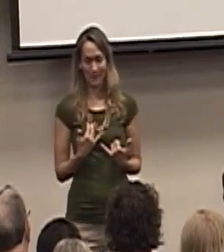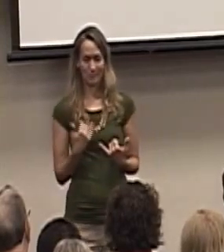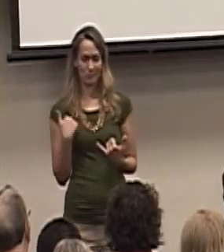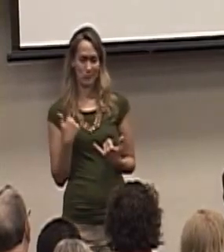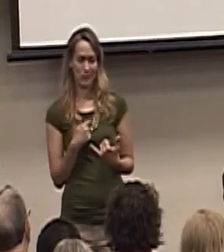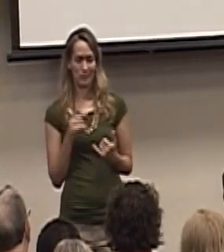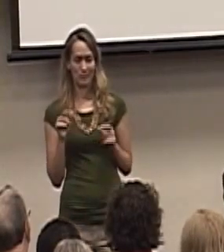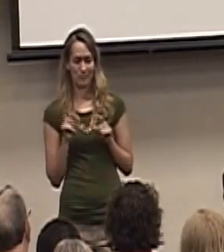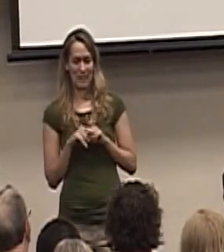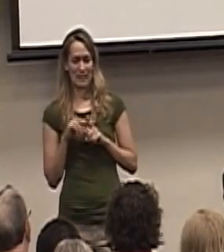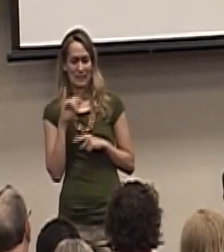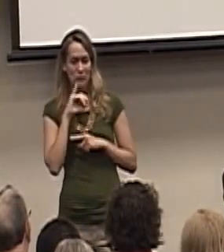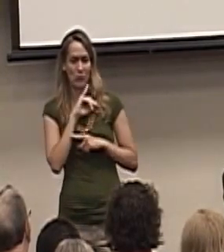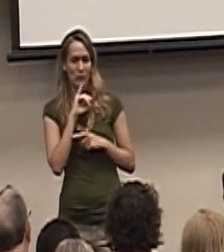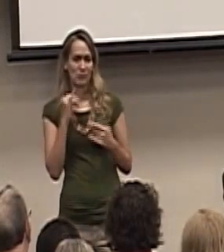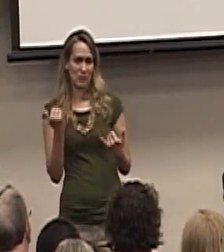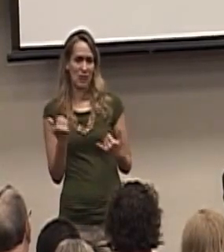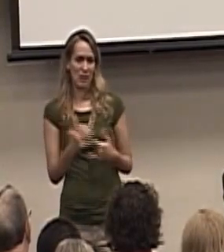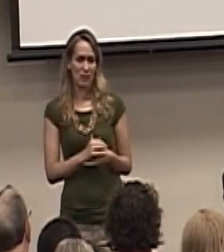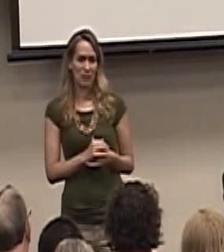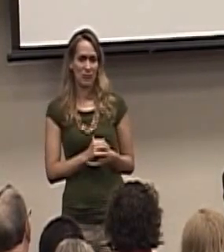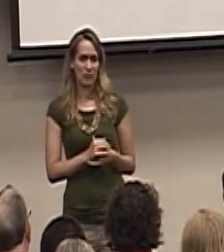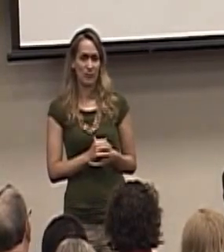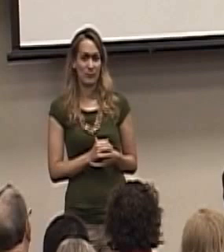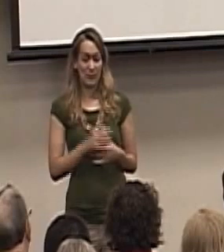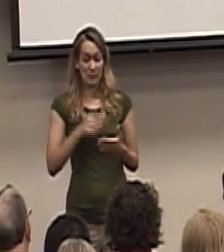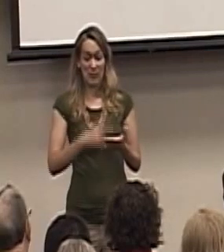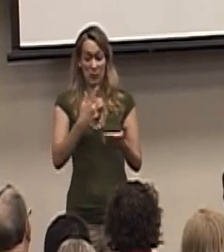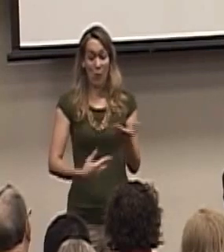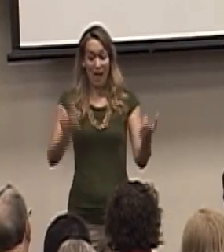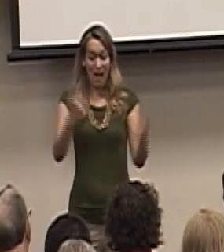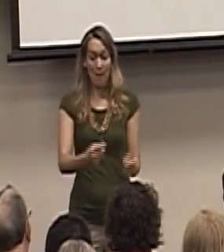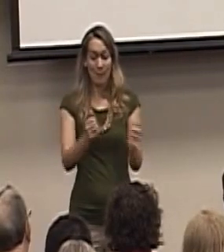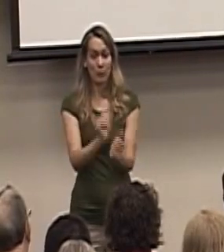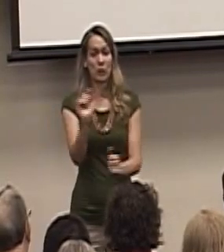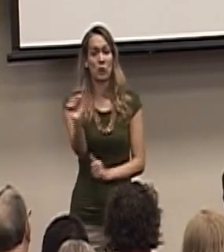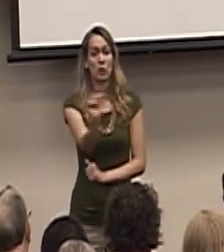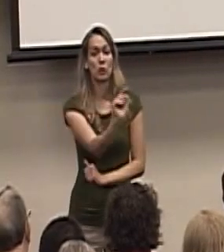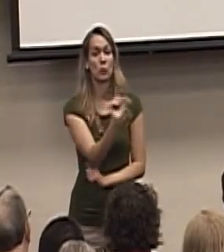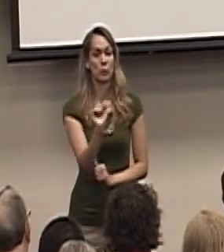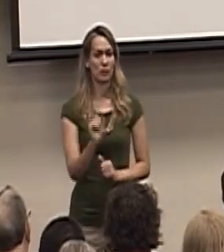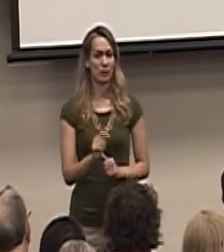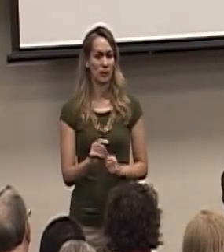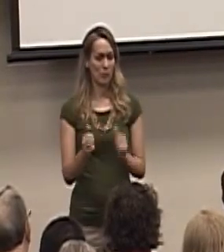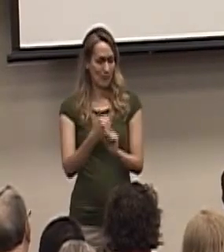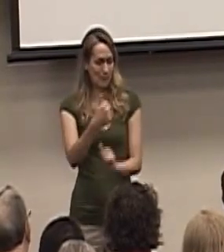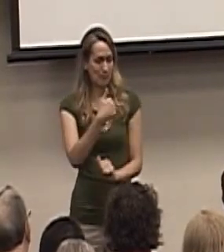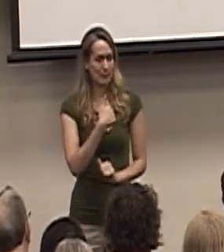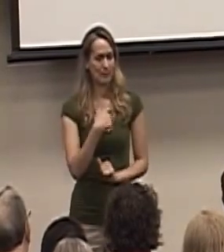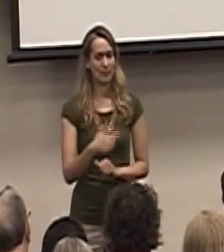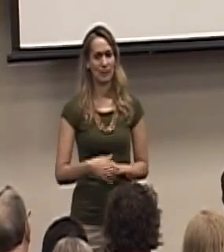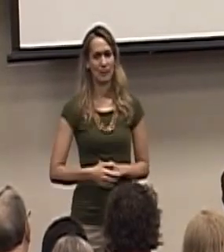well. This is what happened with you. This is what happened with me.